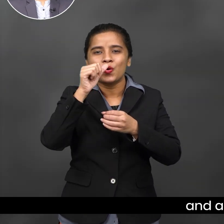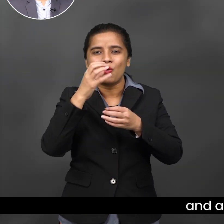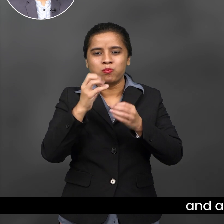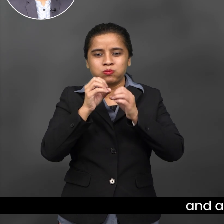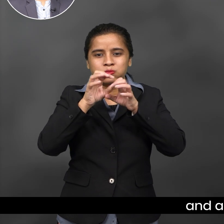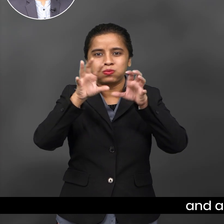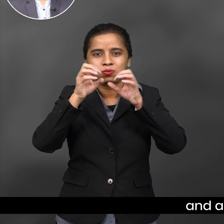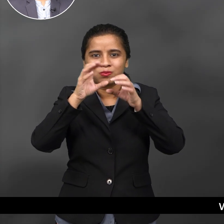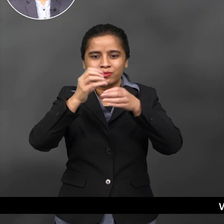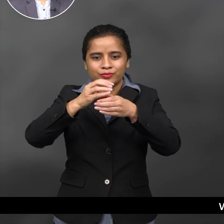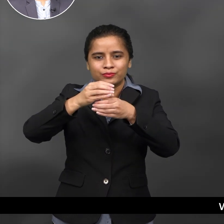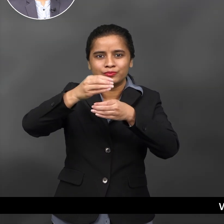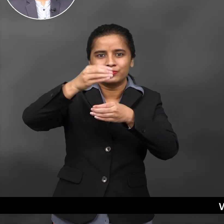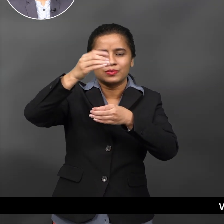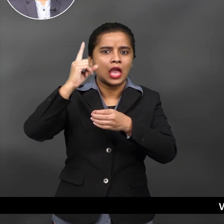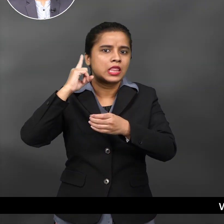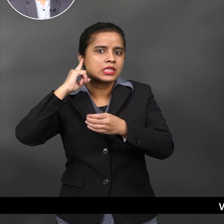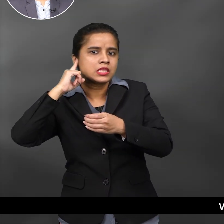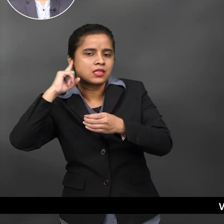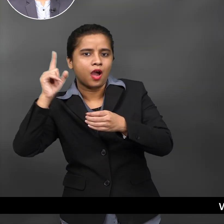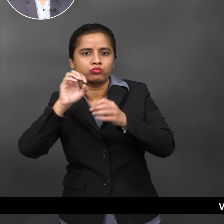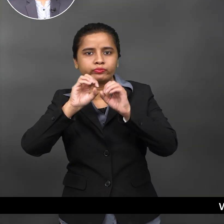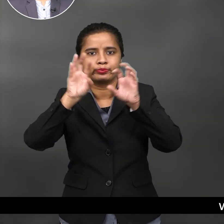will rise with a sound.